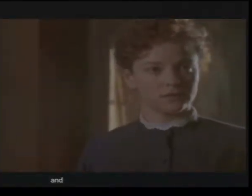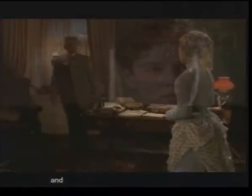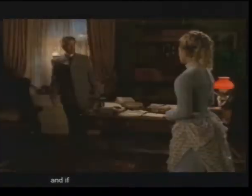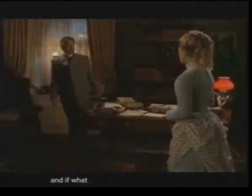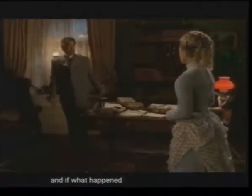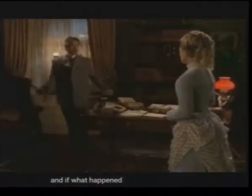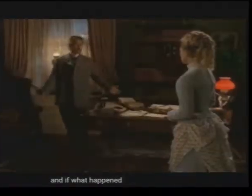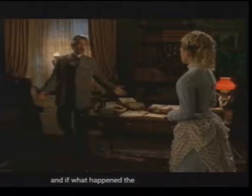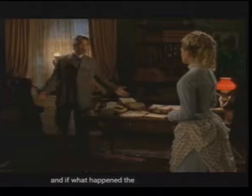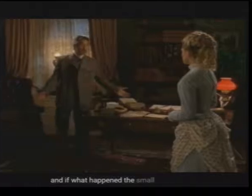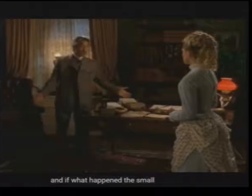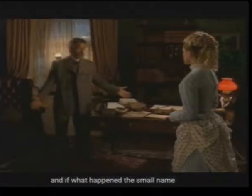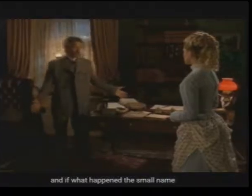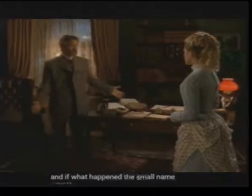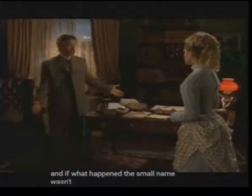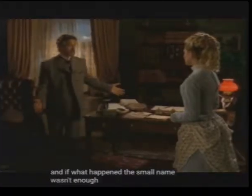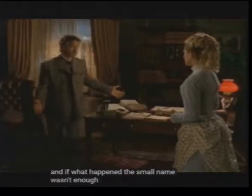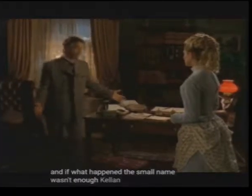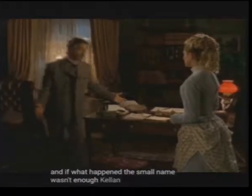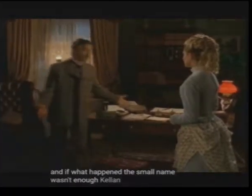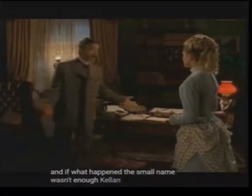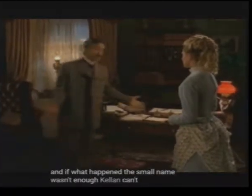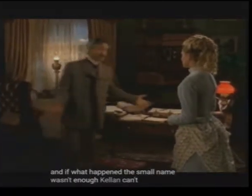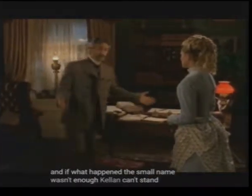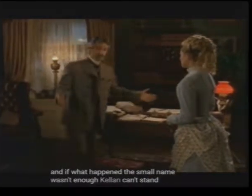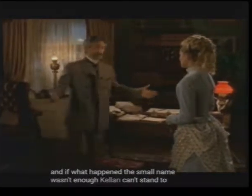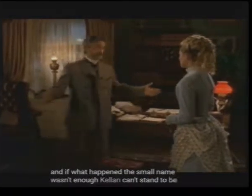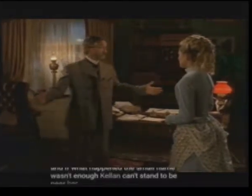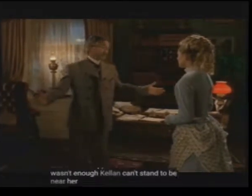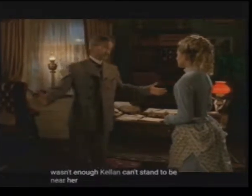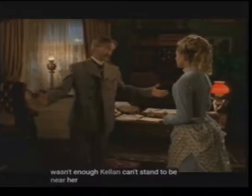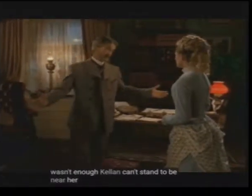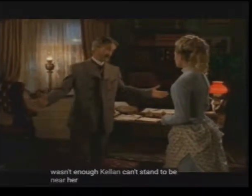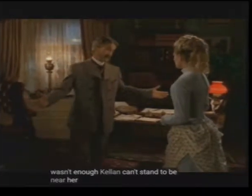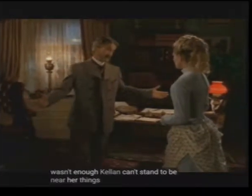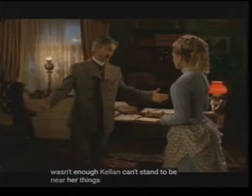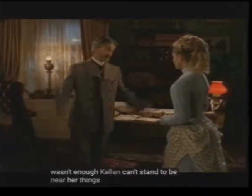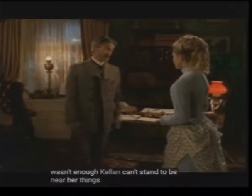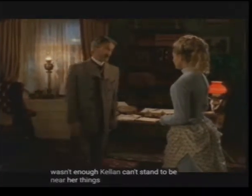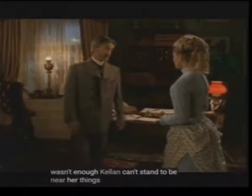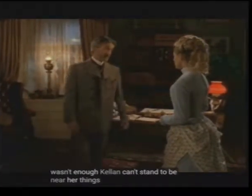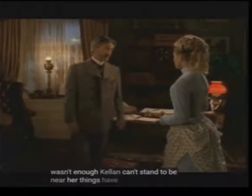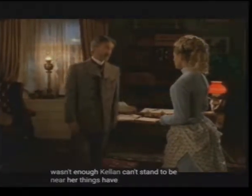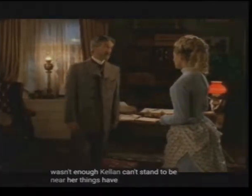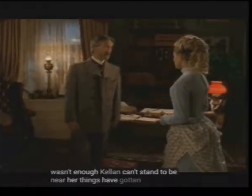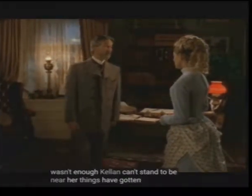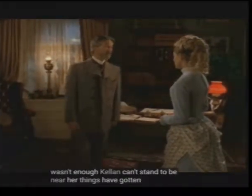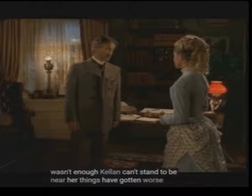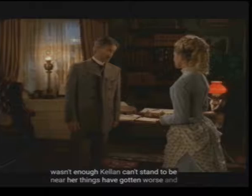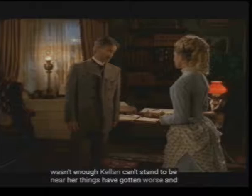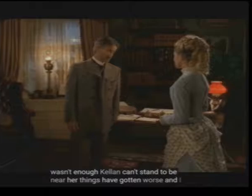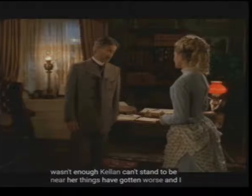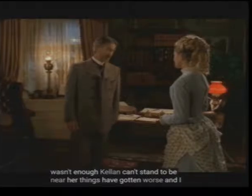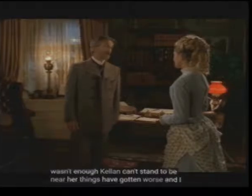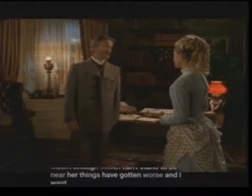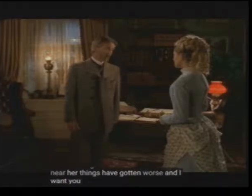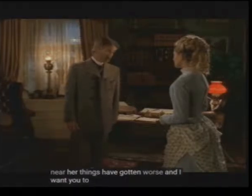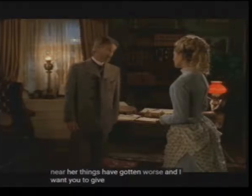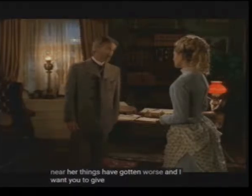And if what happened this morning wasn't enough, Helen can't stand to be near her. Things have gotten worse, and I want you to give her